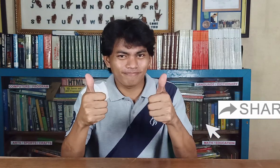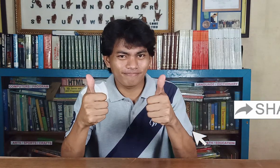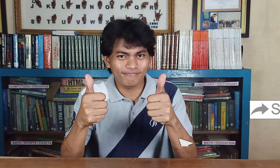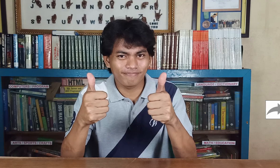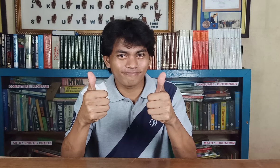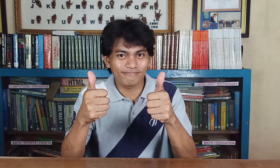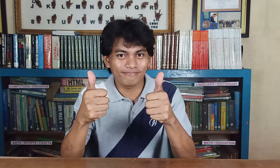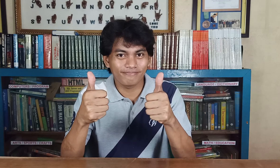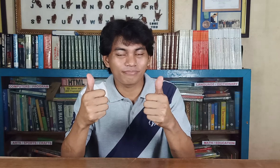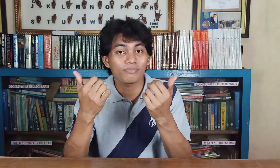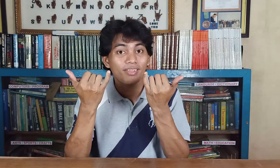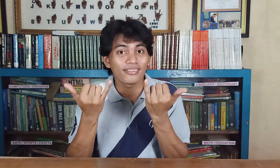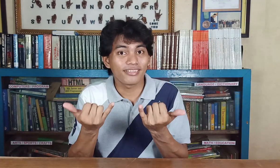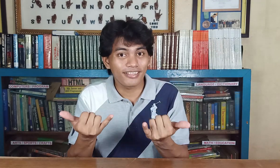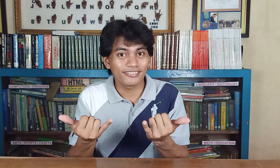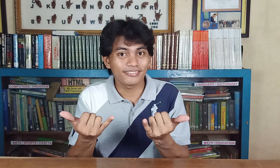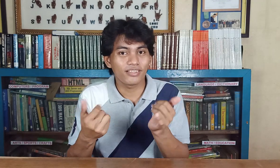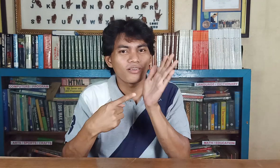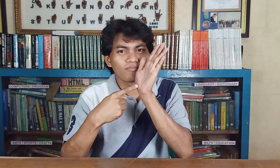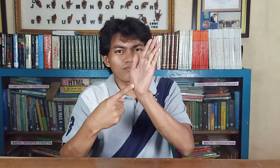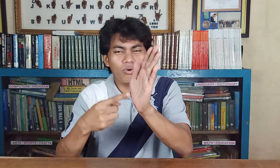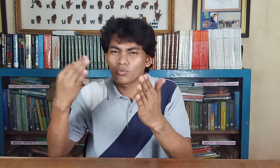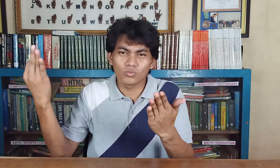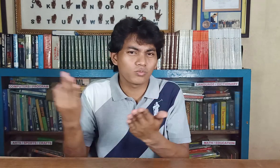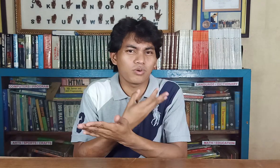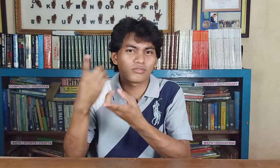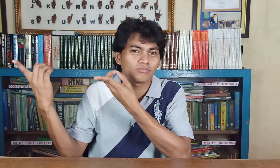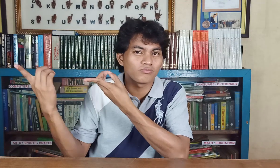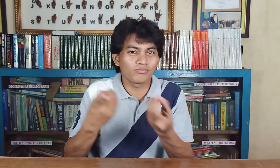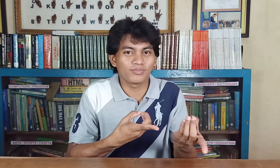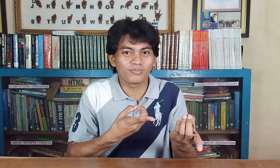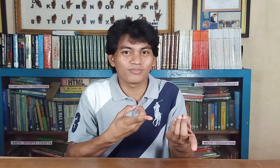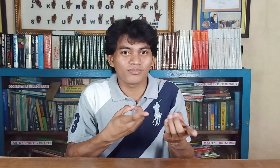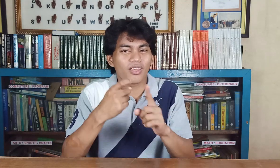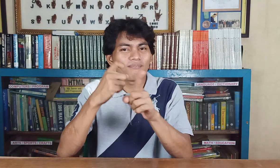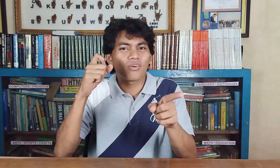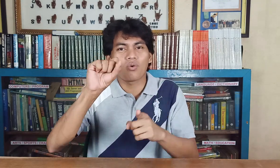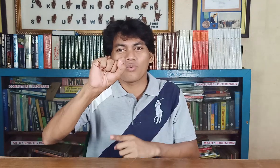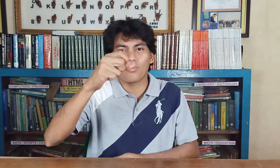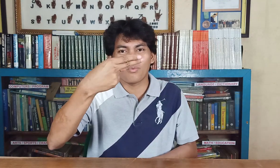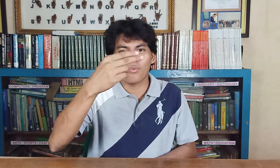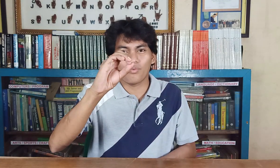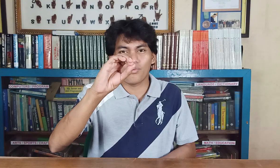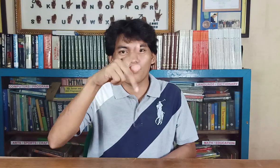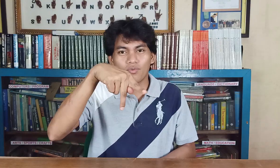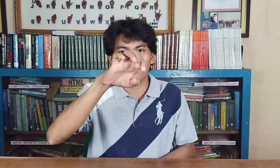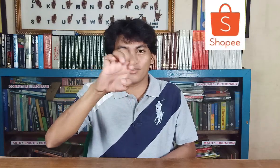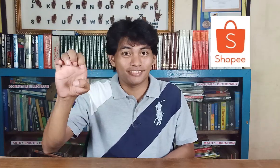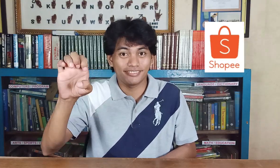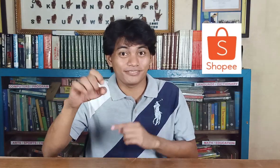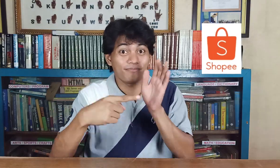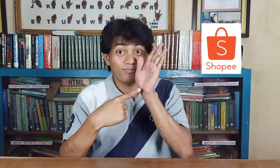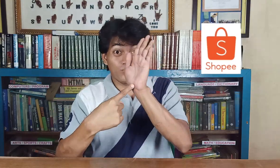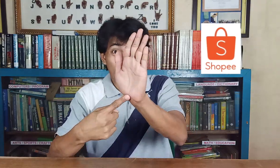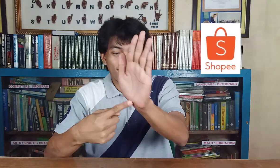That's it. Now, I would like to show fresh delivery from Shopee.